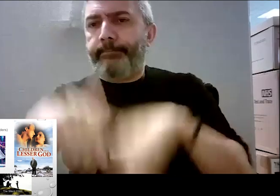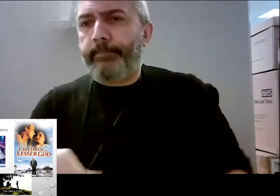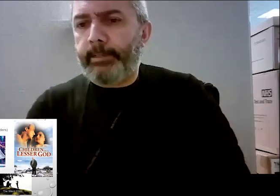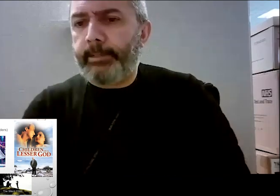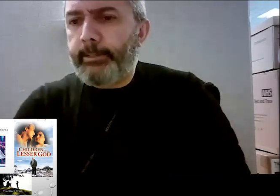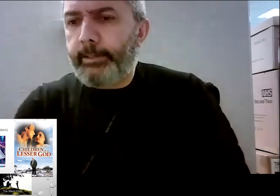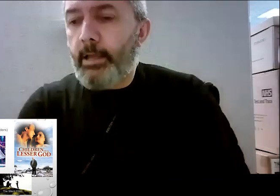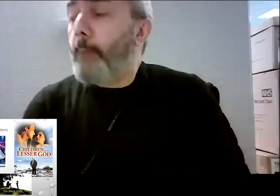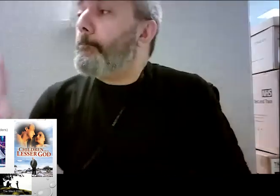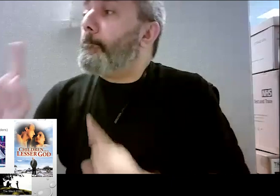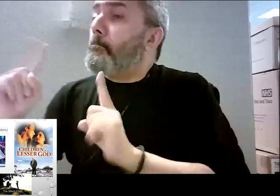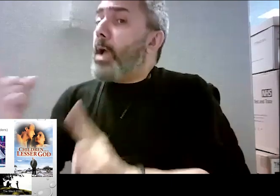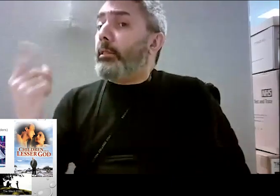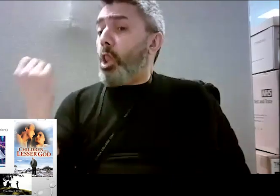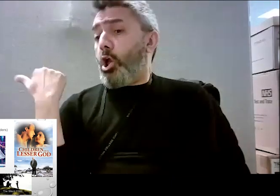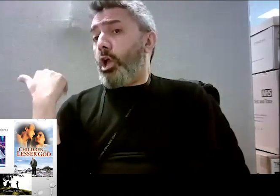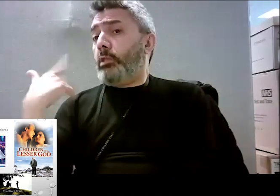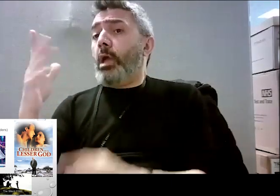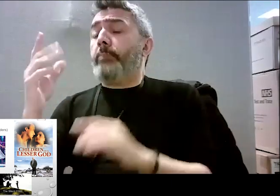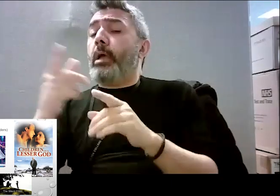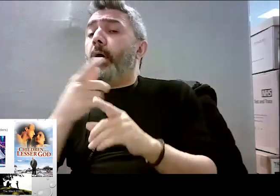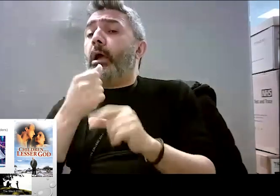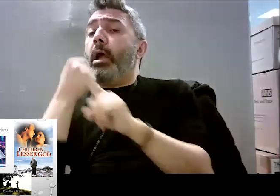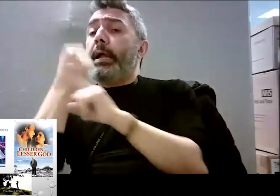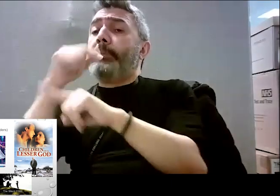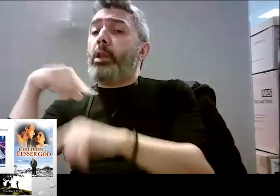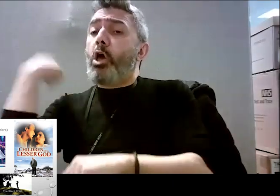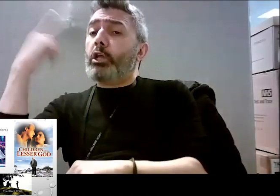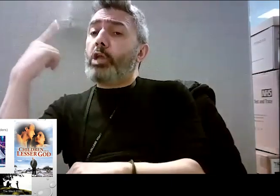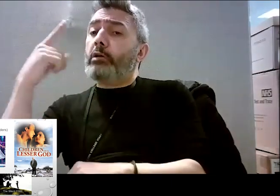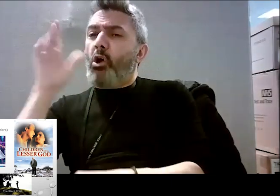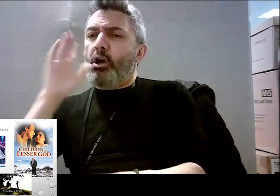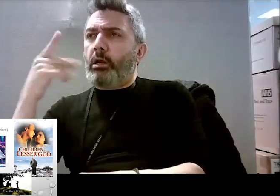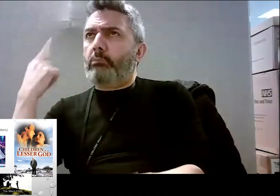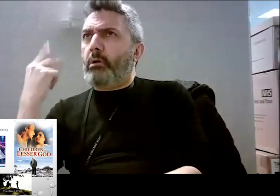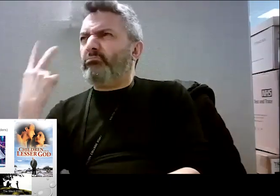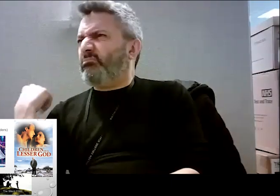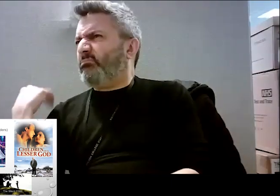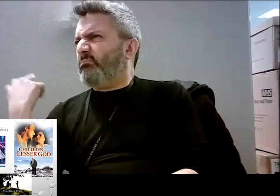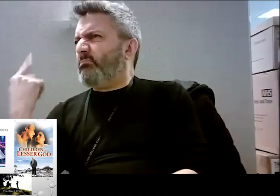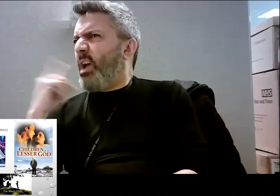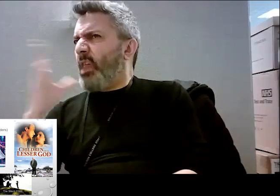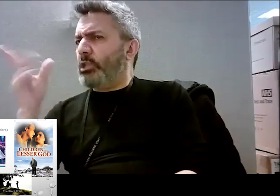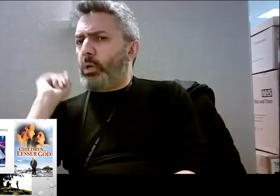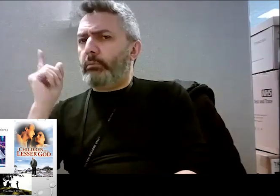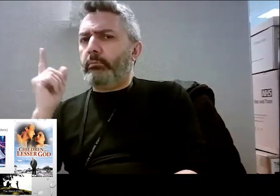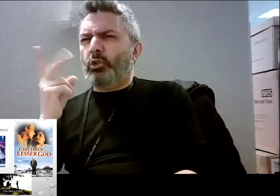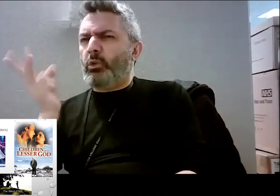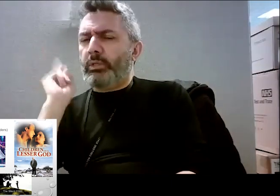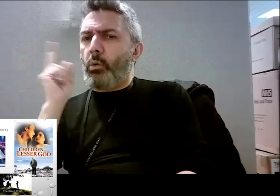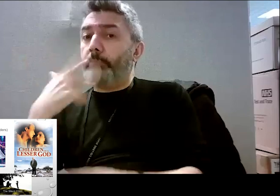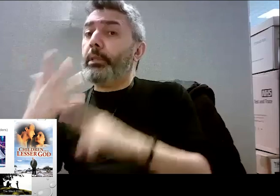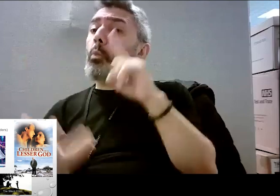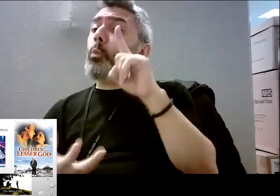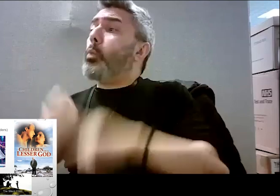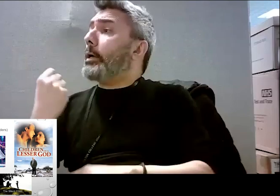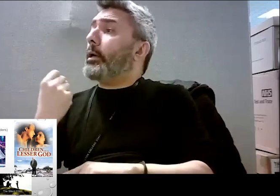we're dealing with the children. But if I managed to find an interpreter that I could go to, and then we could go to